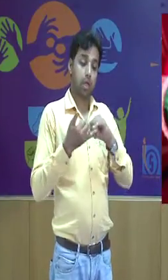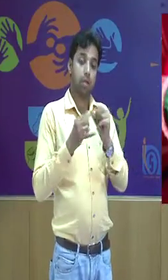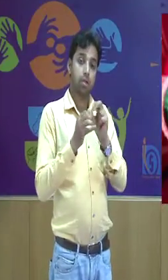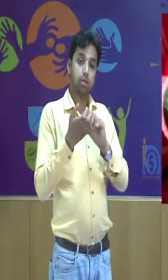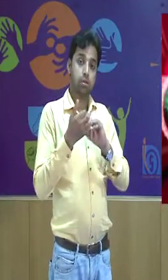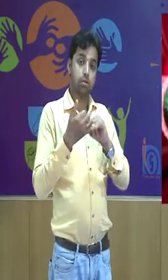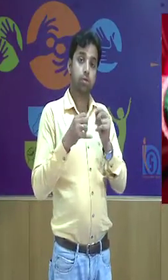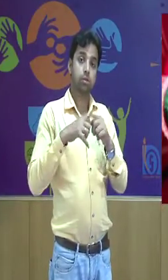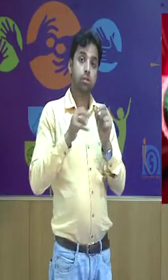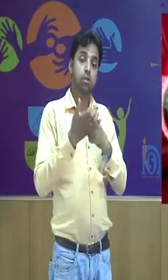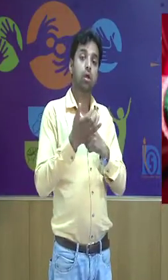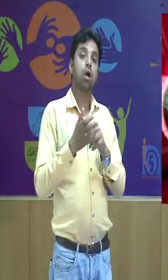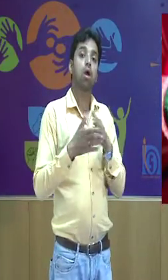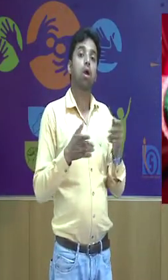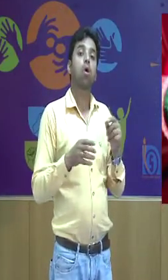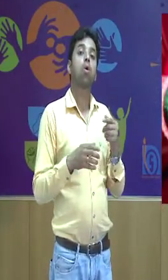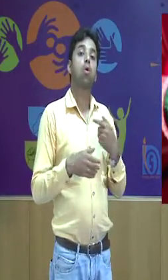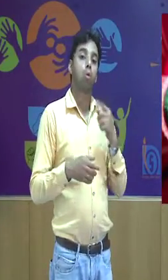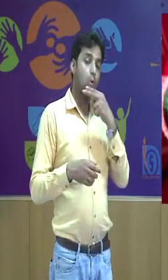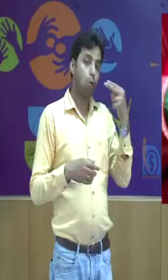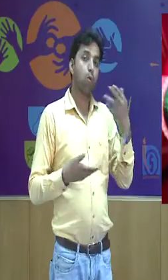called as marriage.